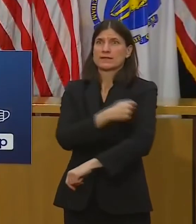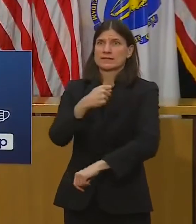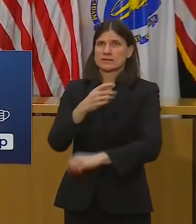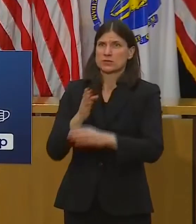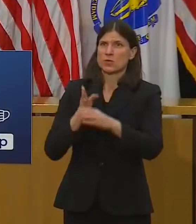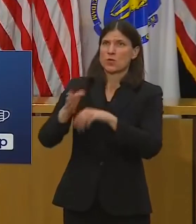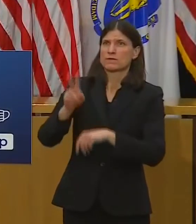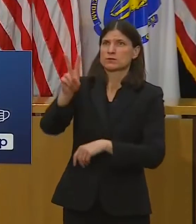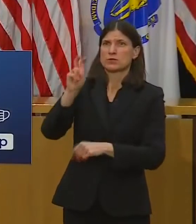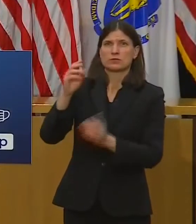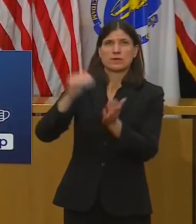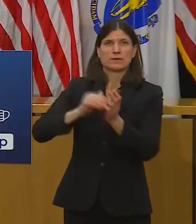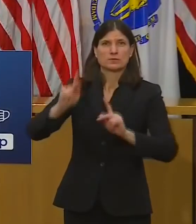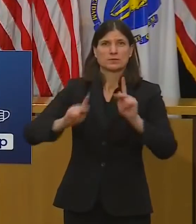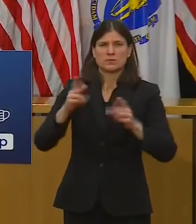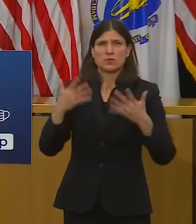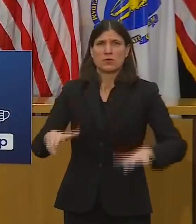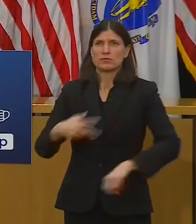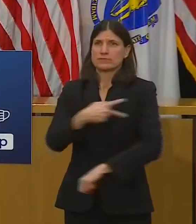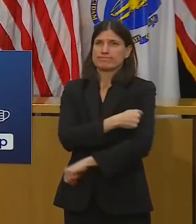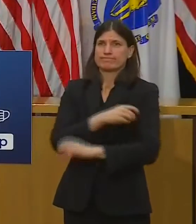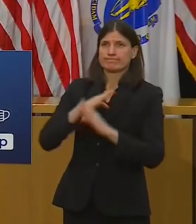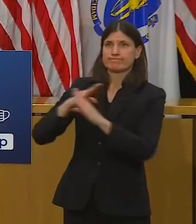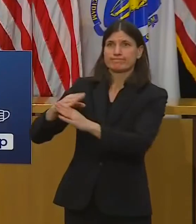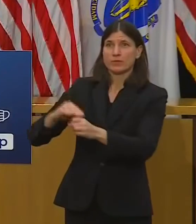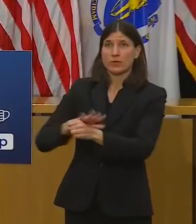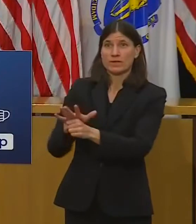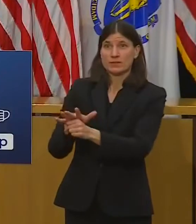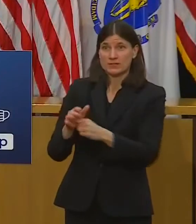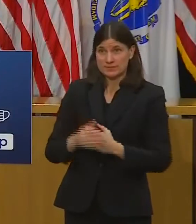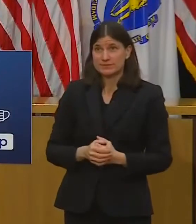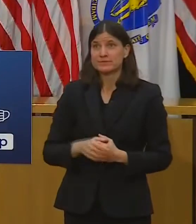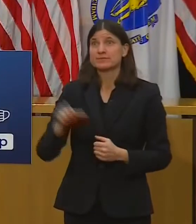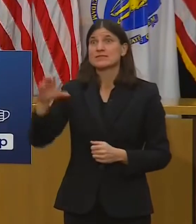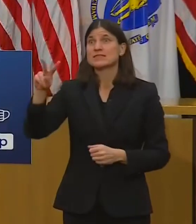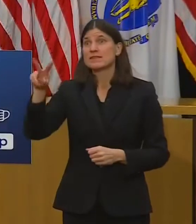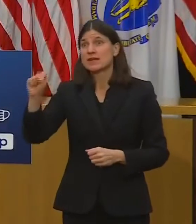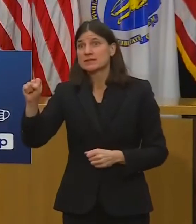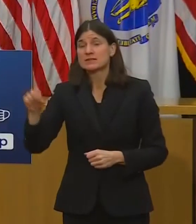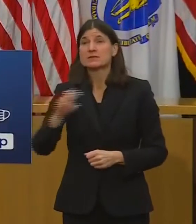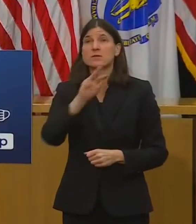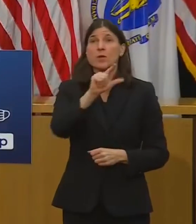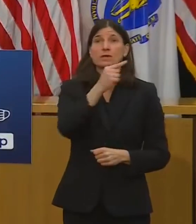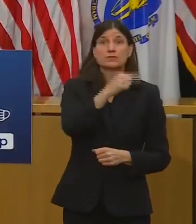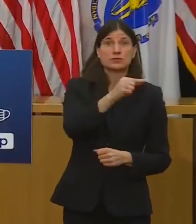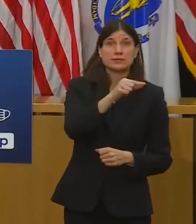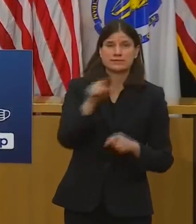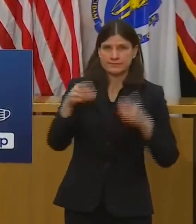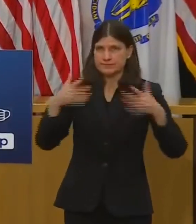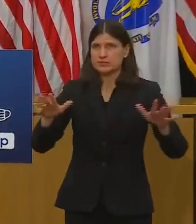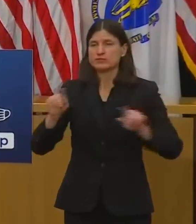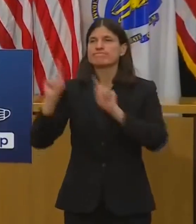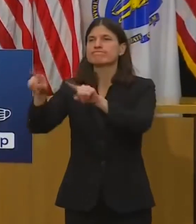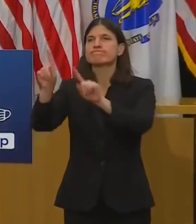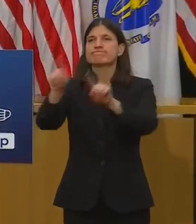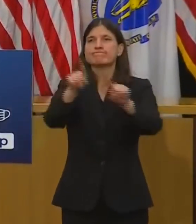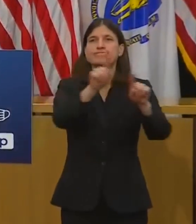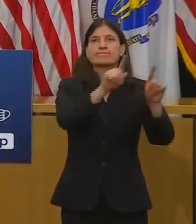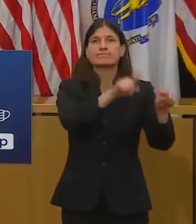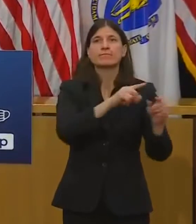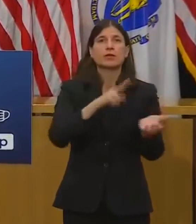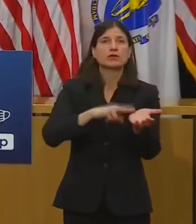been administered by the Federal Long-Term Care Program. As a reminder, these numbers are likely higher as there is a delay